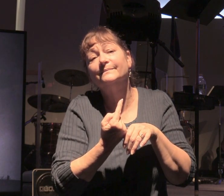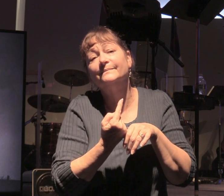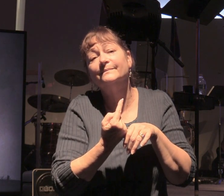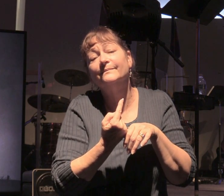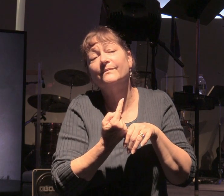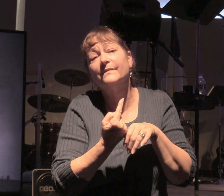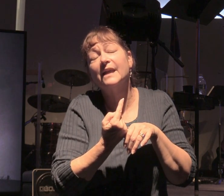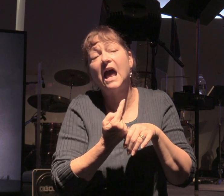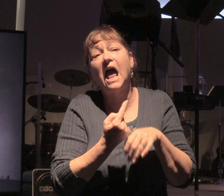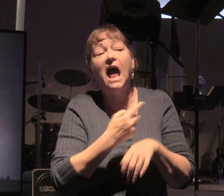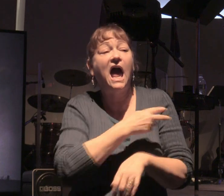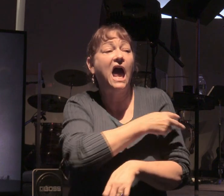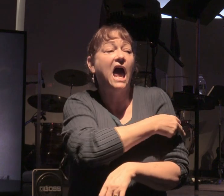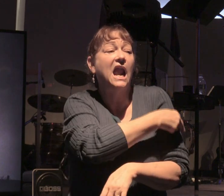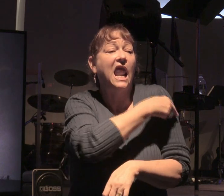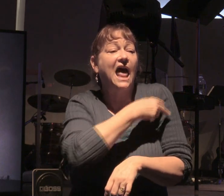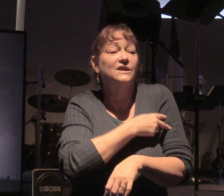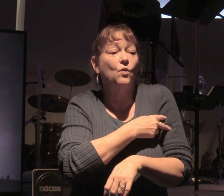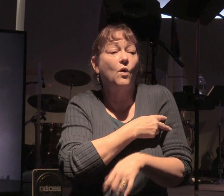Lance Corporal Timothy.